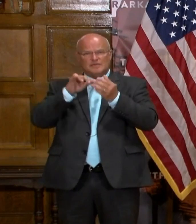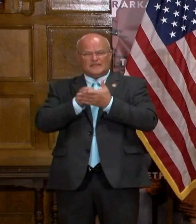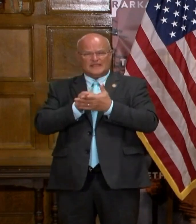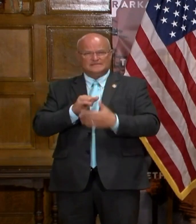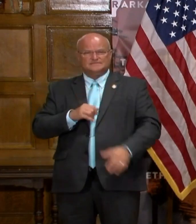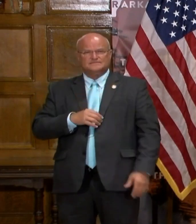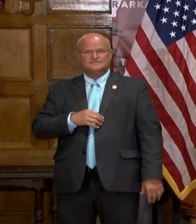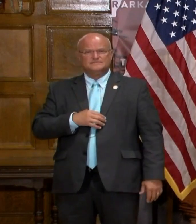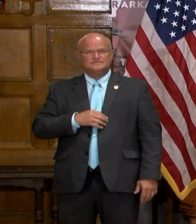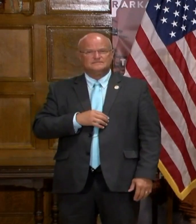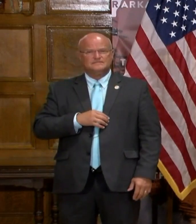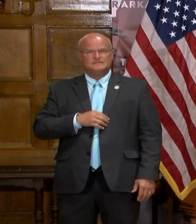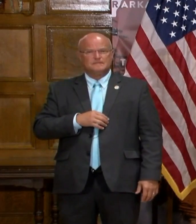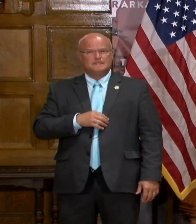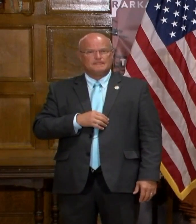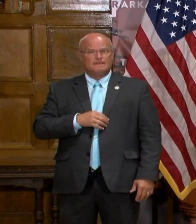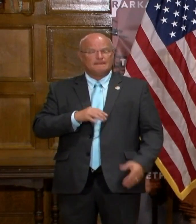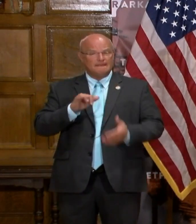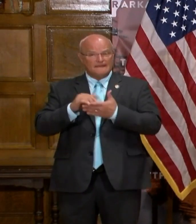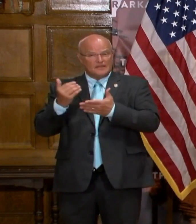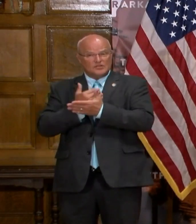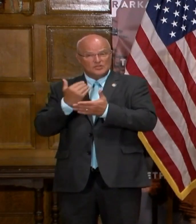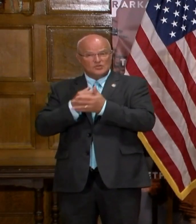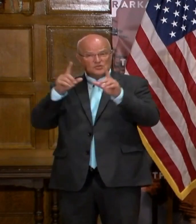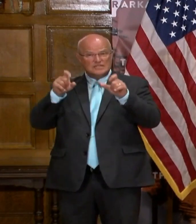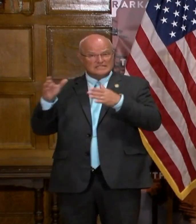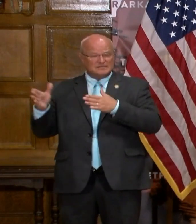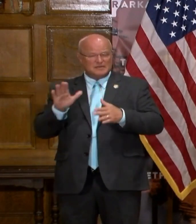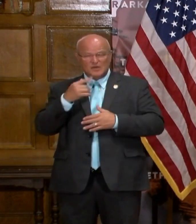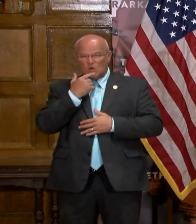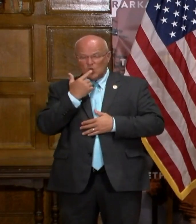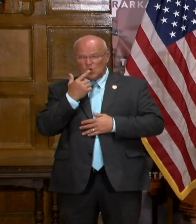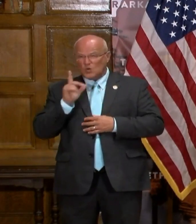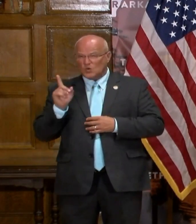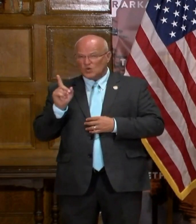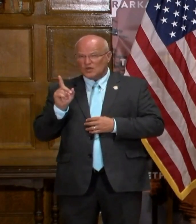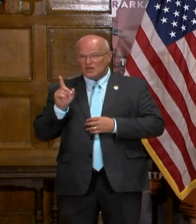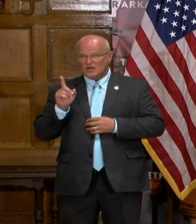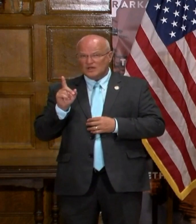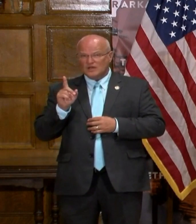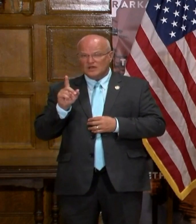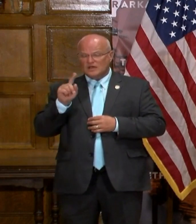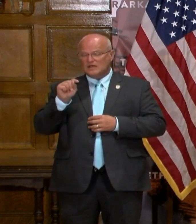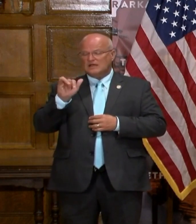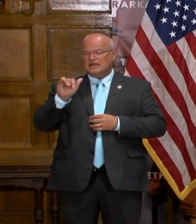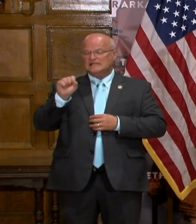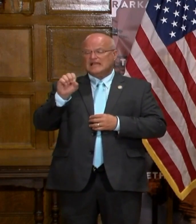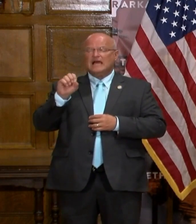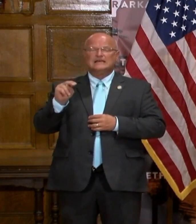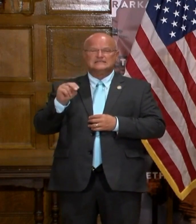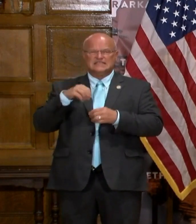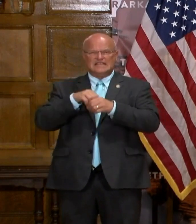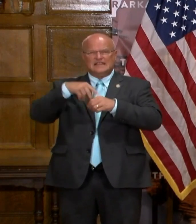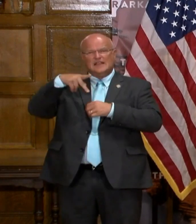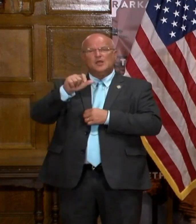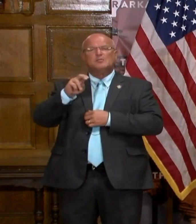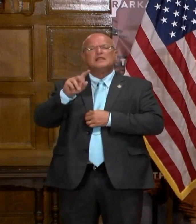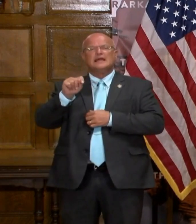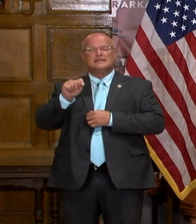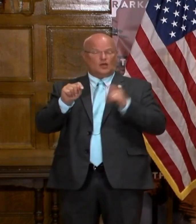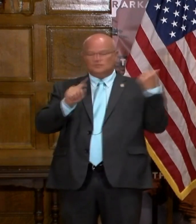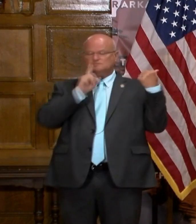that. And those are new testing plans by who? By Tyson in their plans.